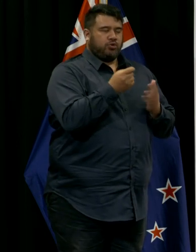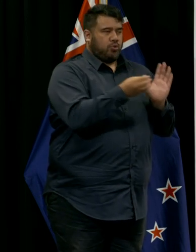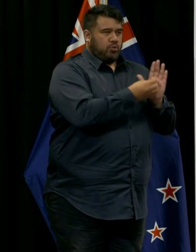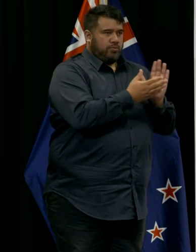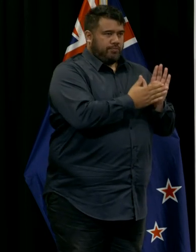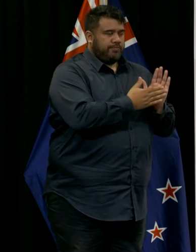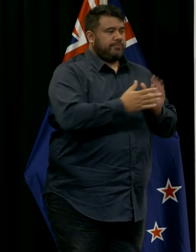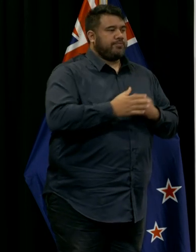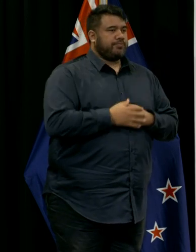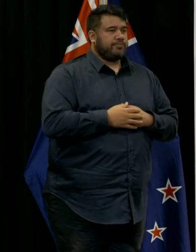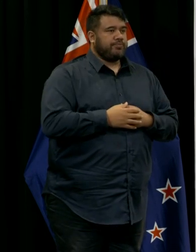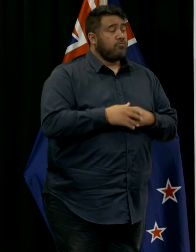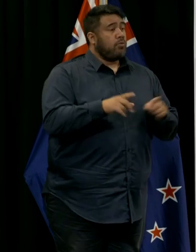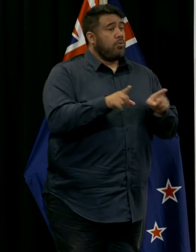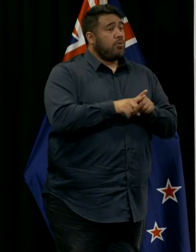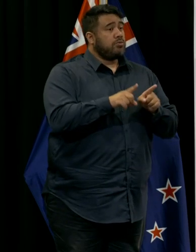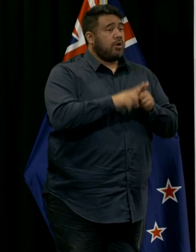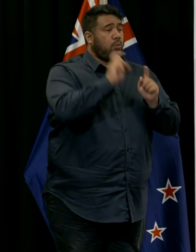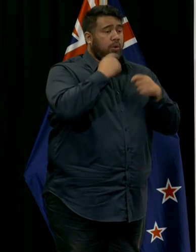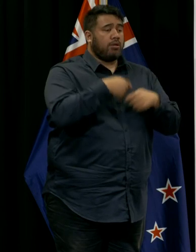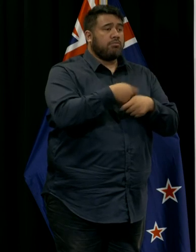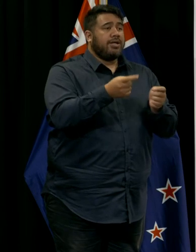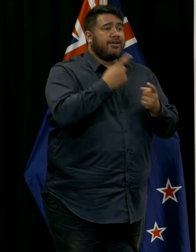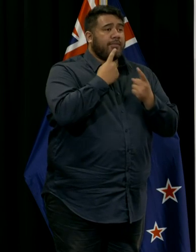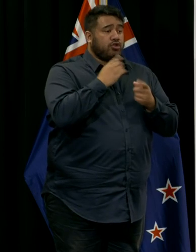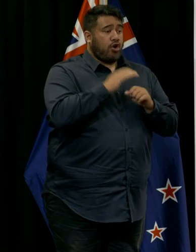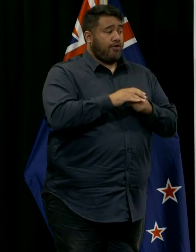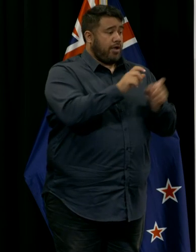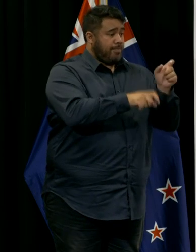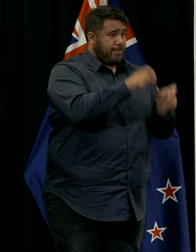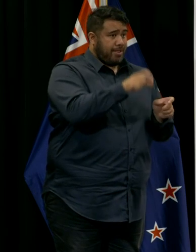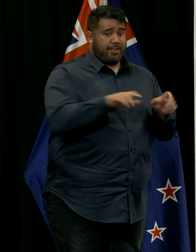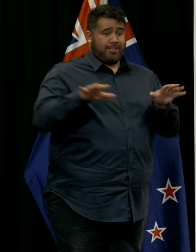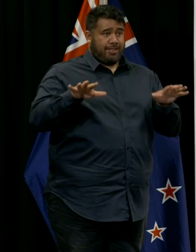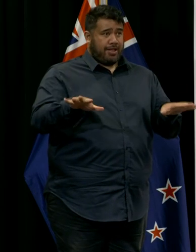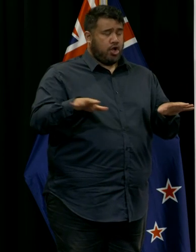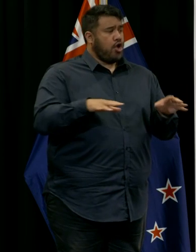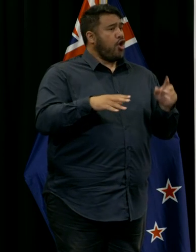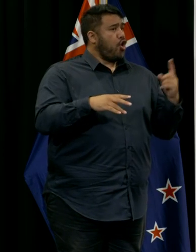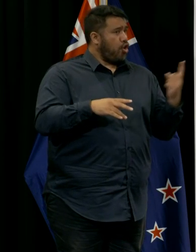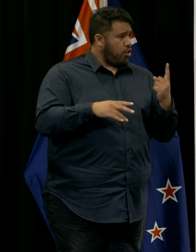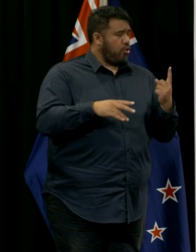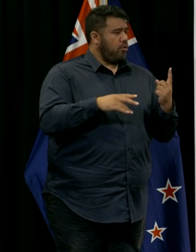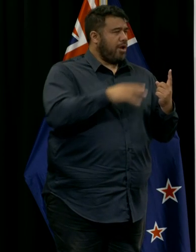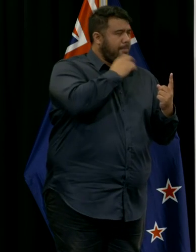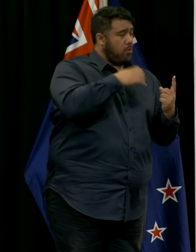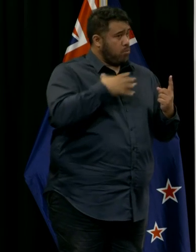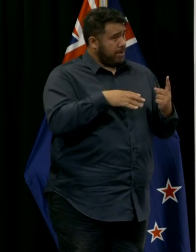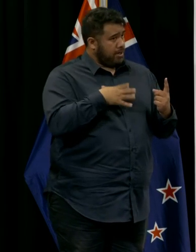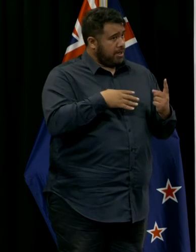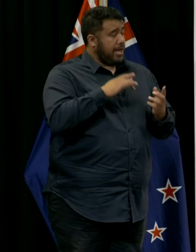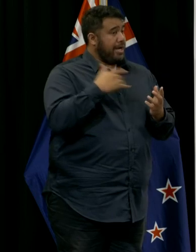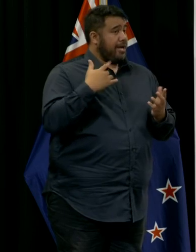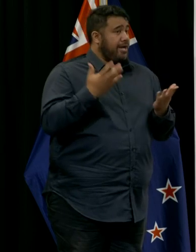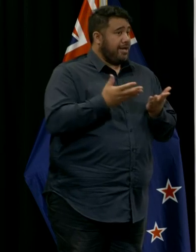also be moving to provide information about the age and gender and geographical distribution of these cases, the